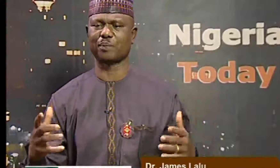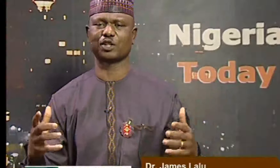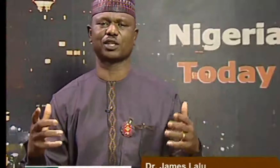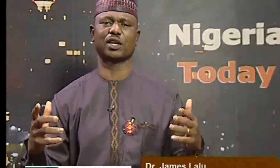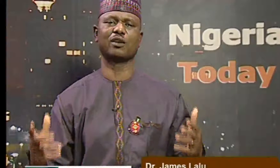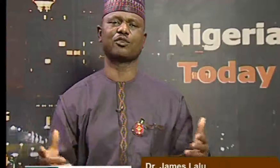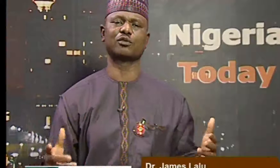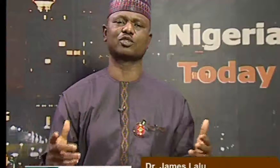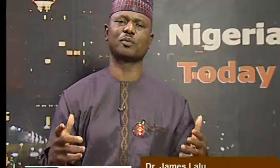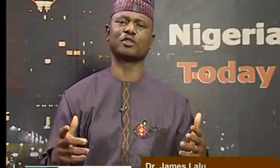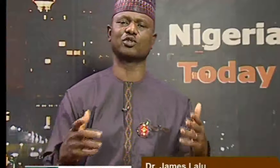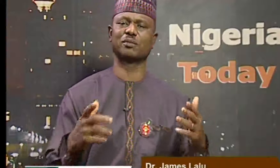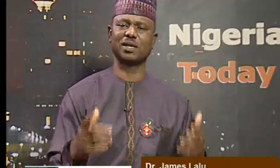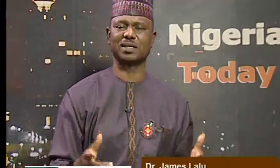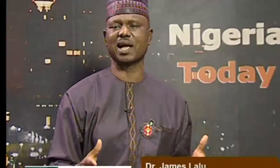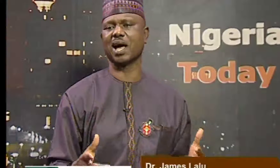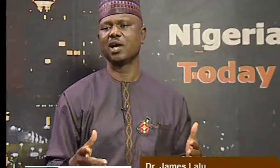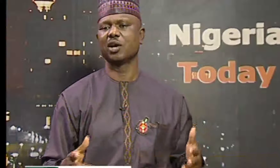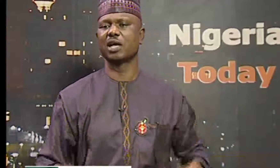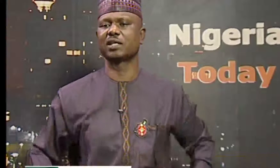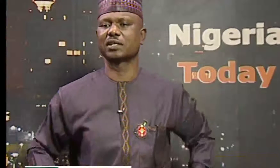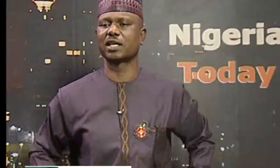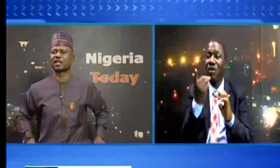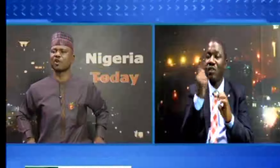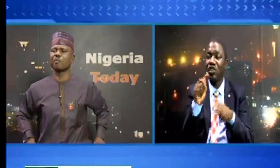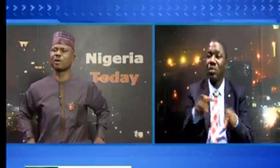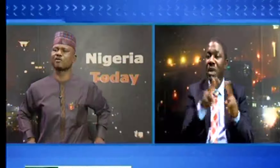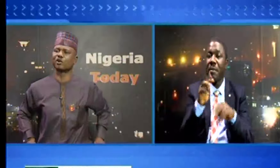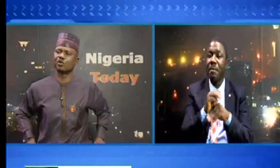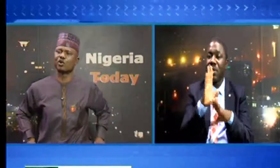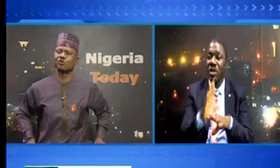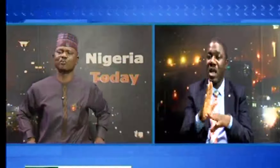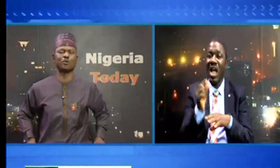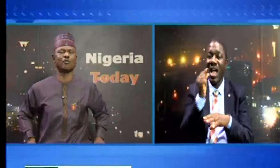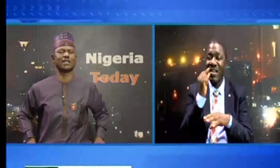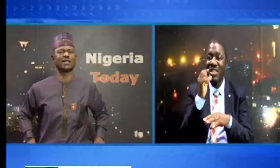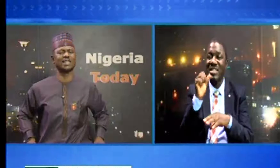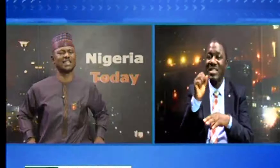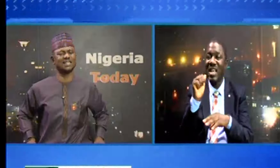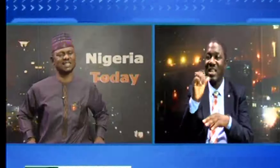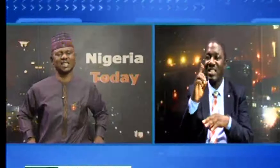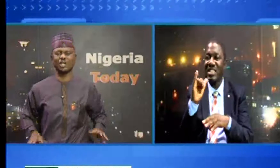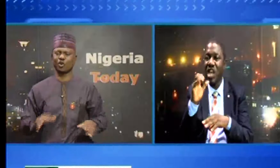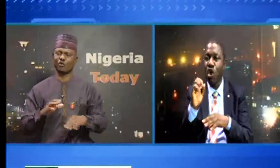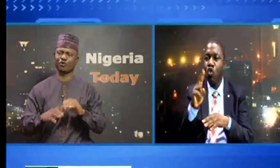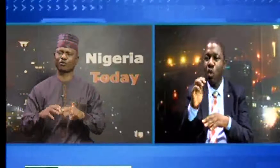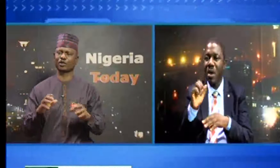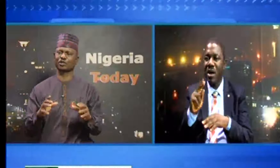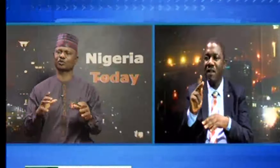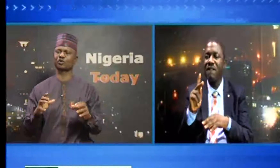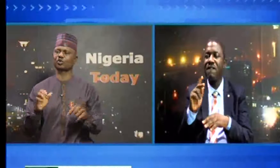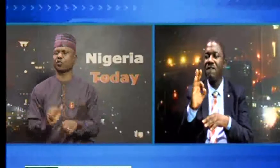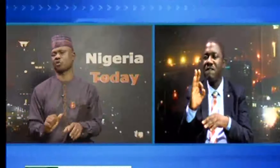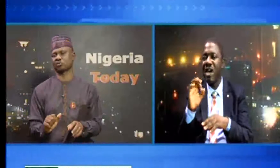to appreciate the effort of the Supervisory Minister, Hajia Sadia Umar Farouk, for providing the necessary comfort for